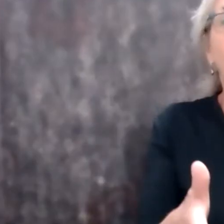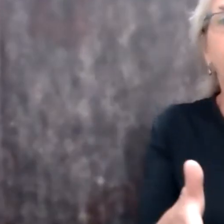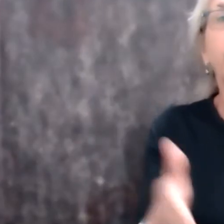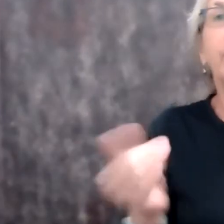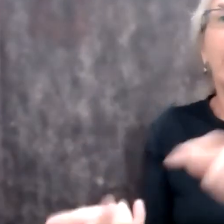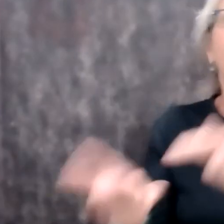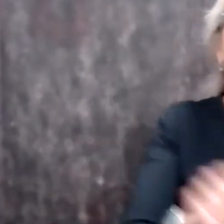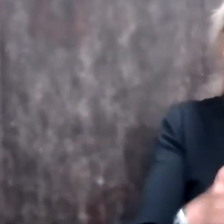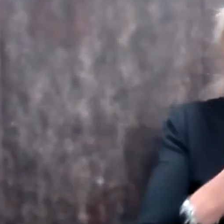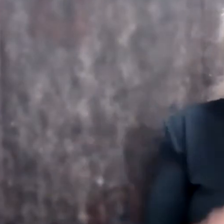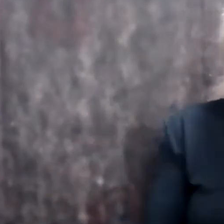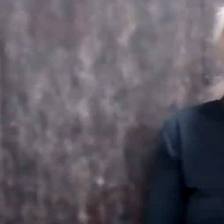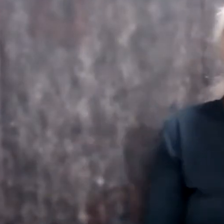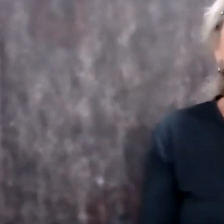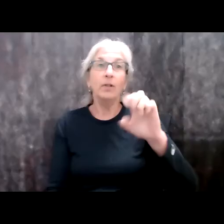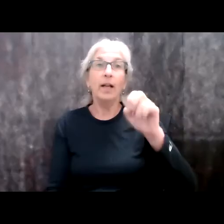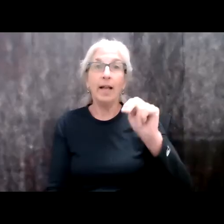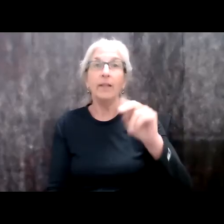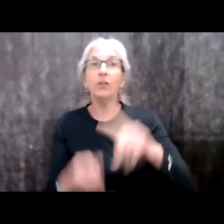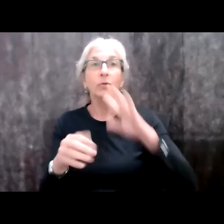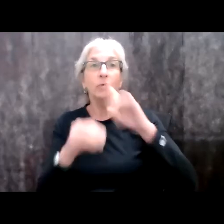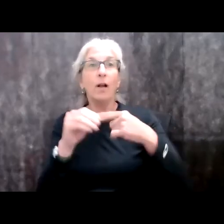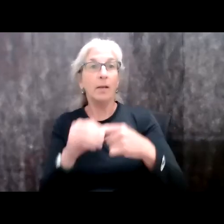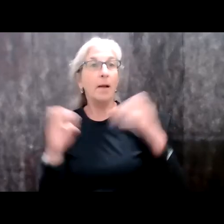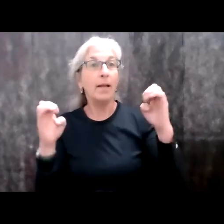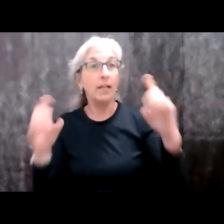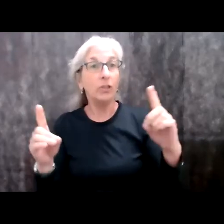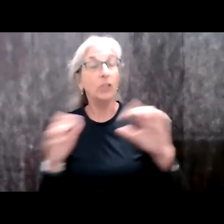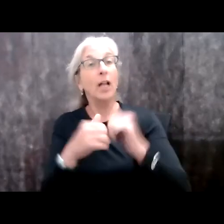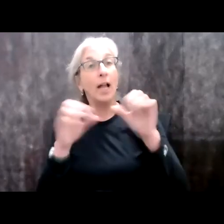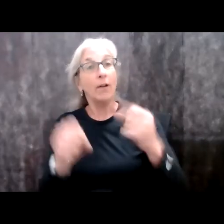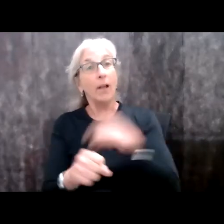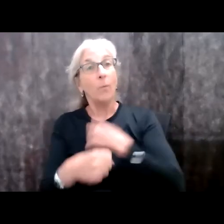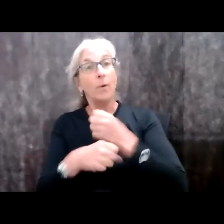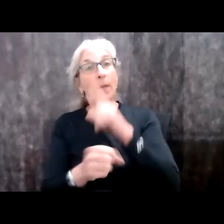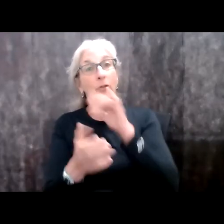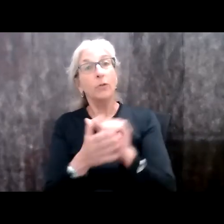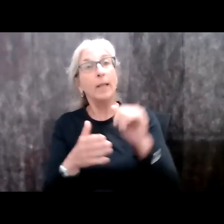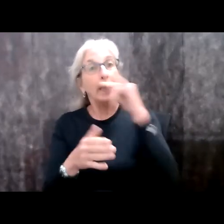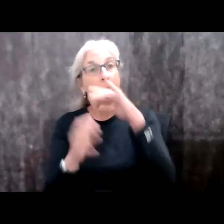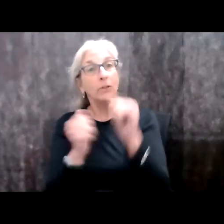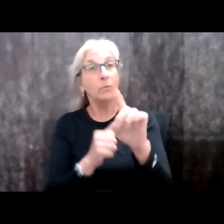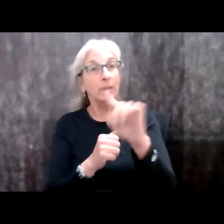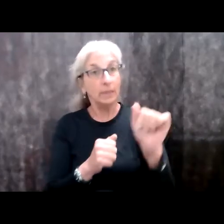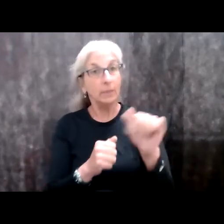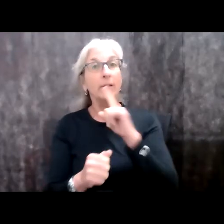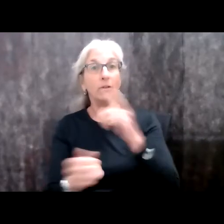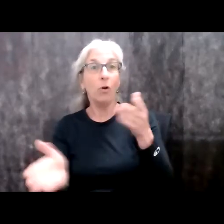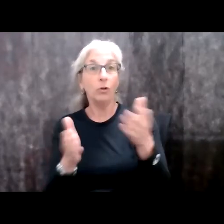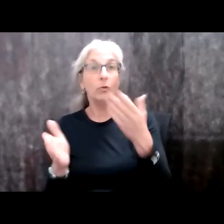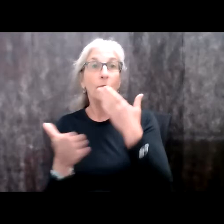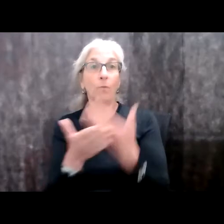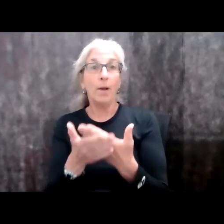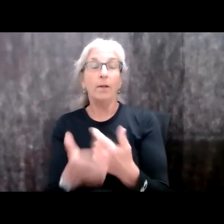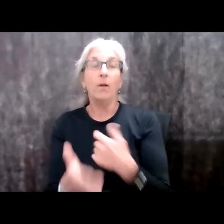to also talk with us about inclusive education and how we make sure students with disabilities are well served. Yeah, so I love